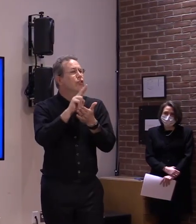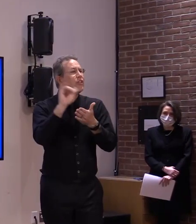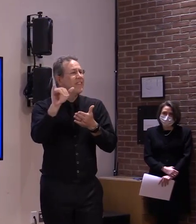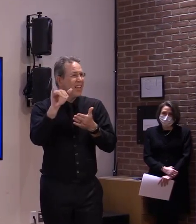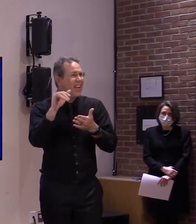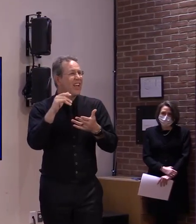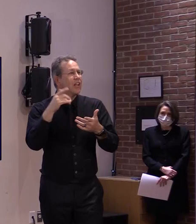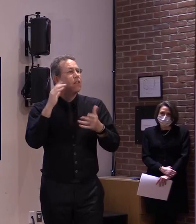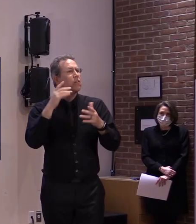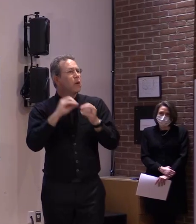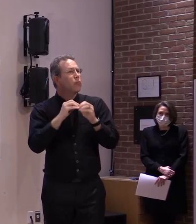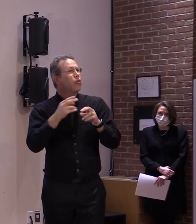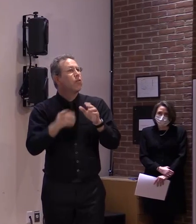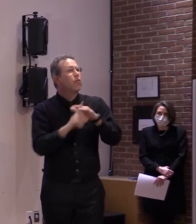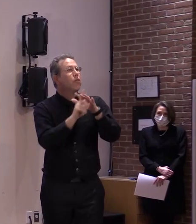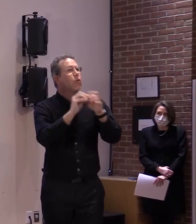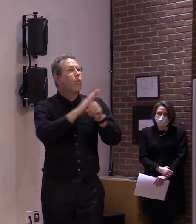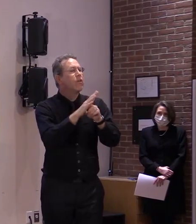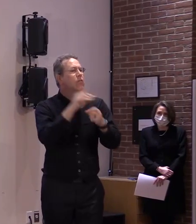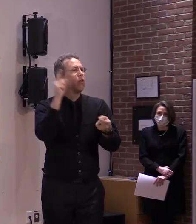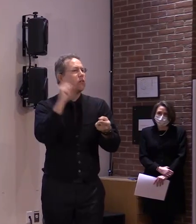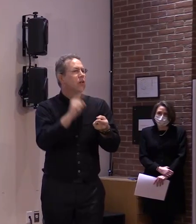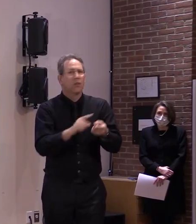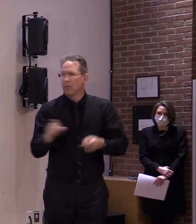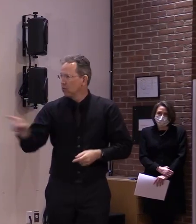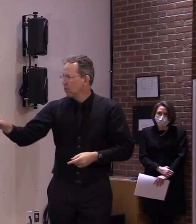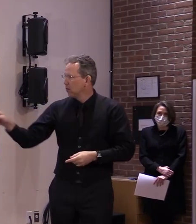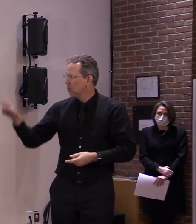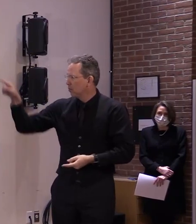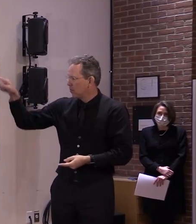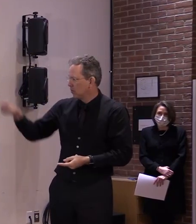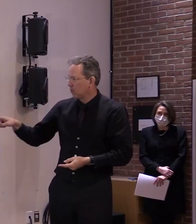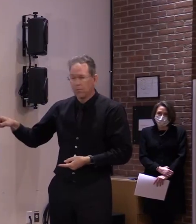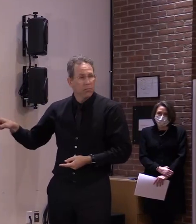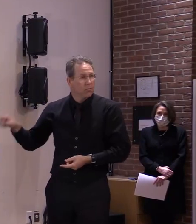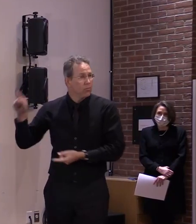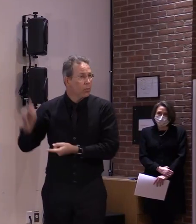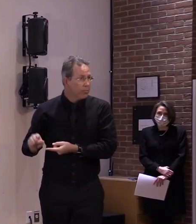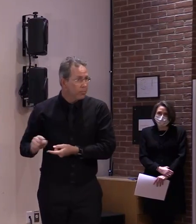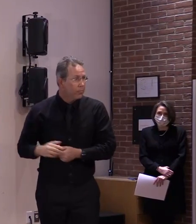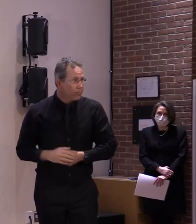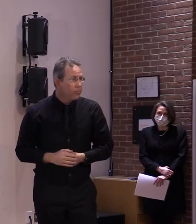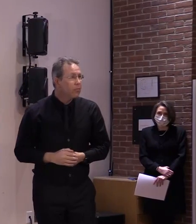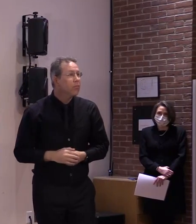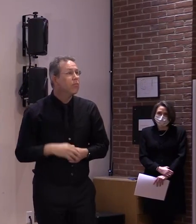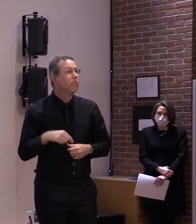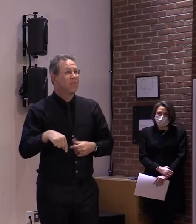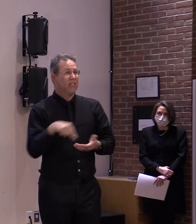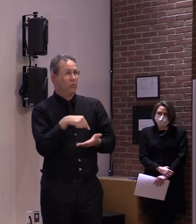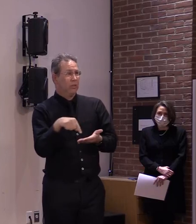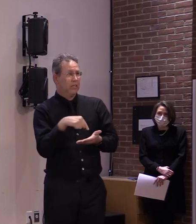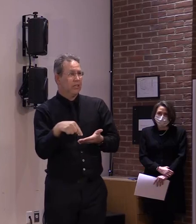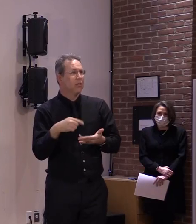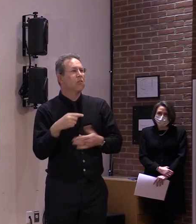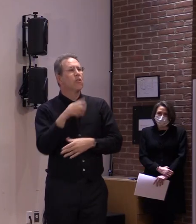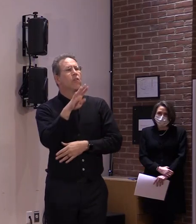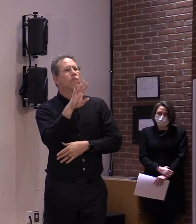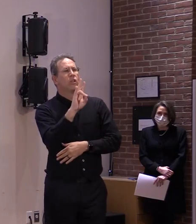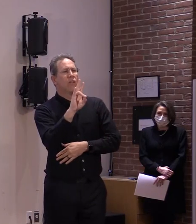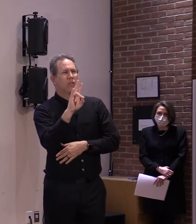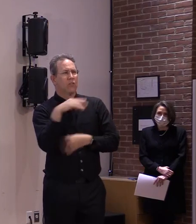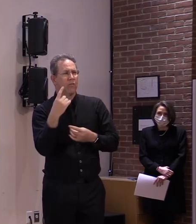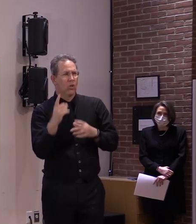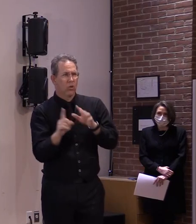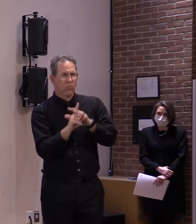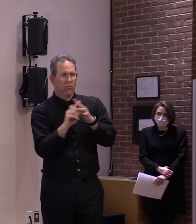100 cases on campus. However, this week, we are reporting 47 cases, a decrease which is